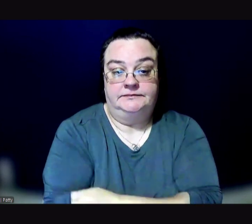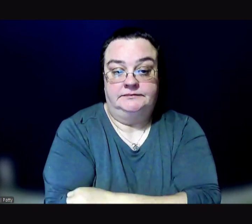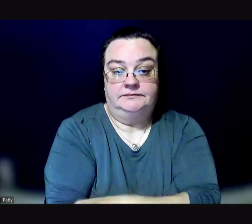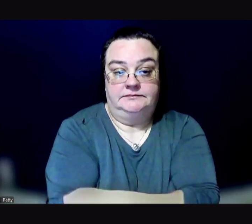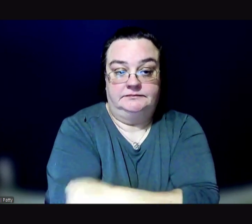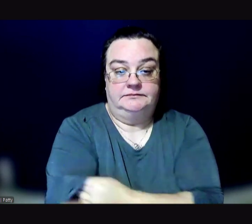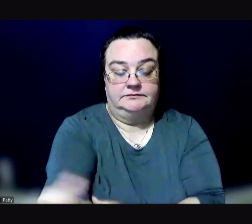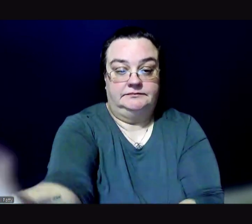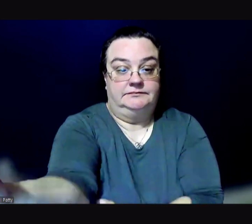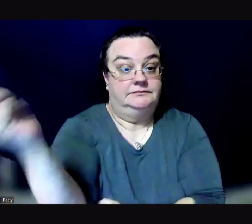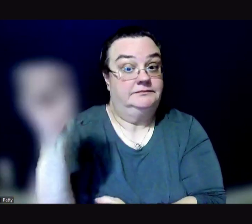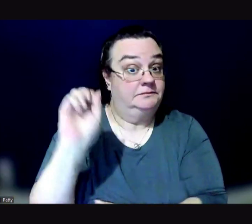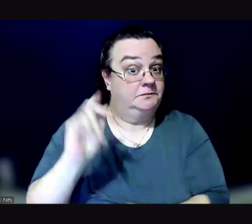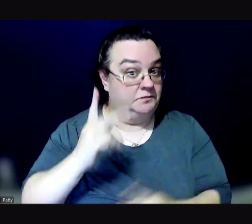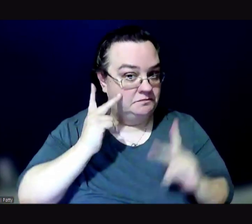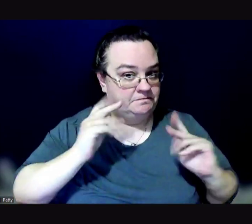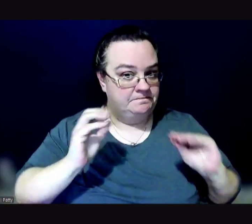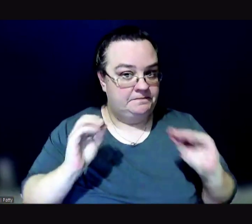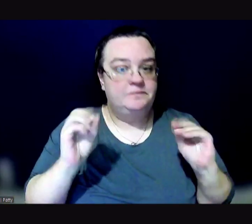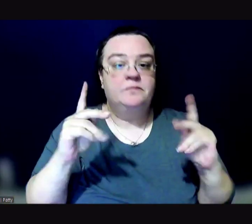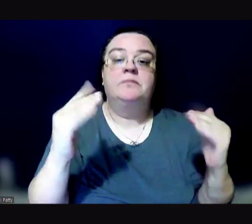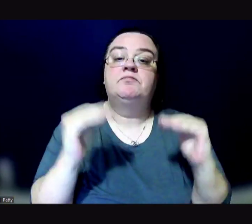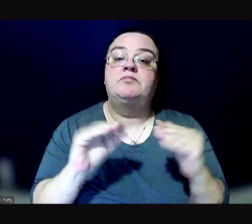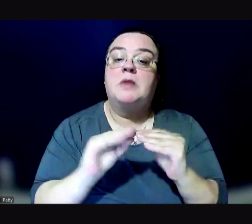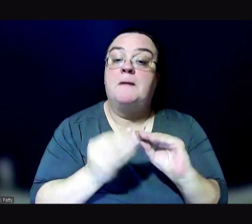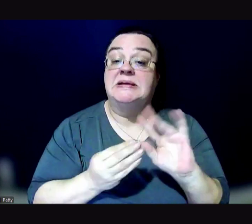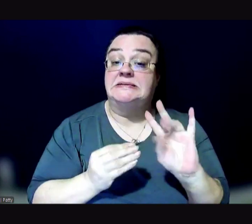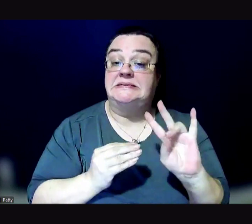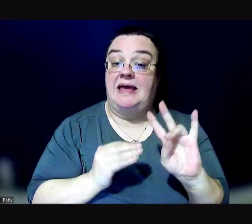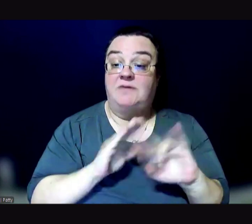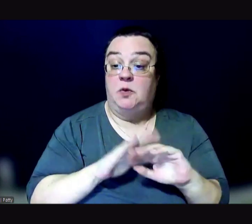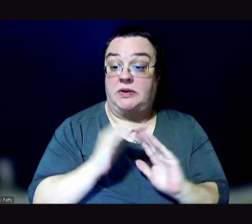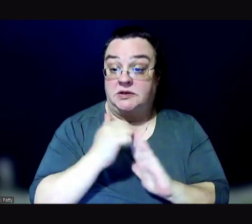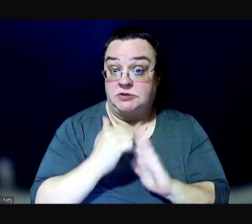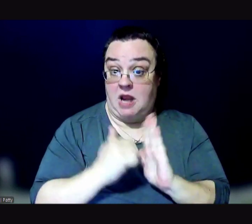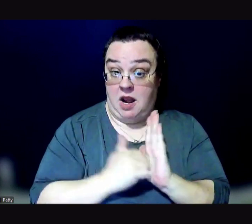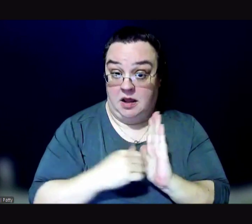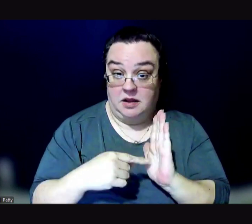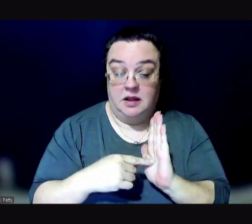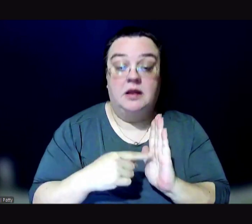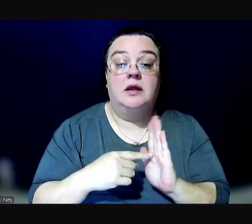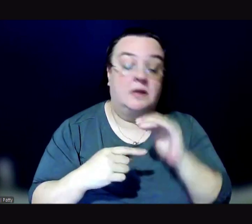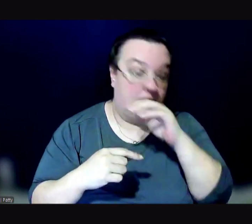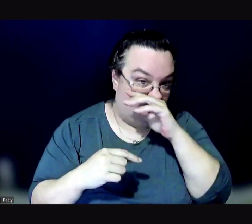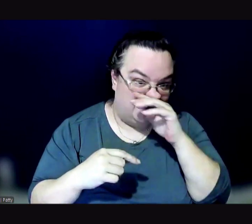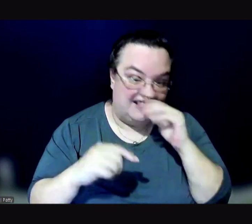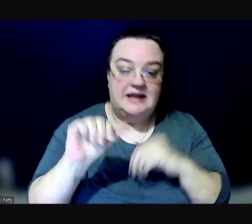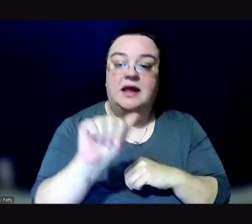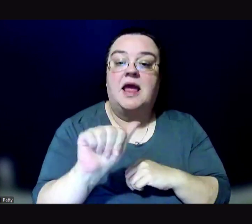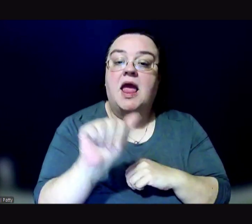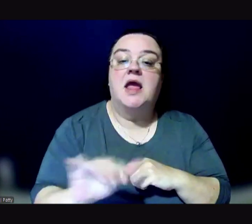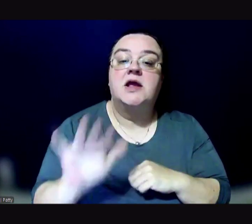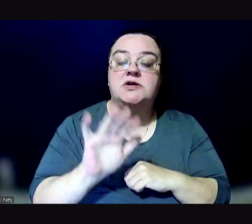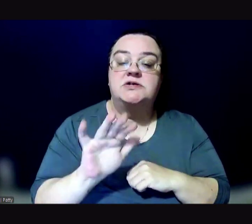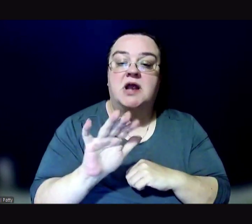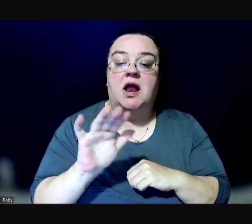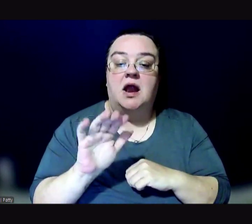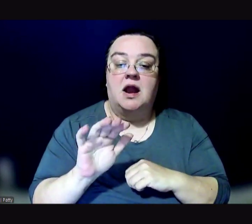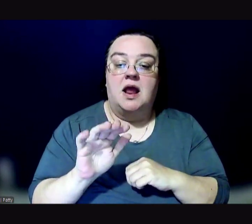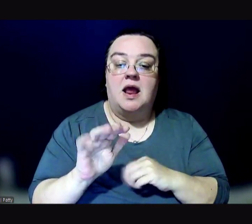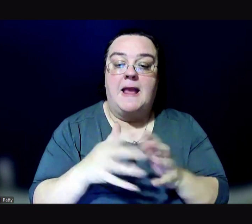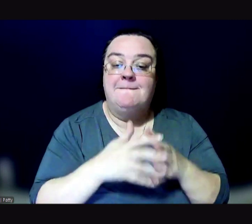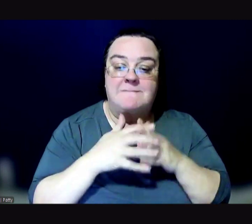Okay, seeing none, I will go to item 7 on the agenda, Asian American, Native, Hawaiian, and Pacific Islander Heritage